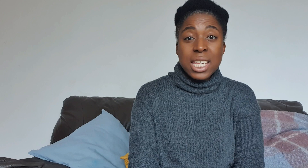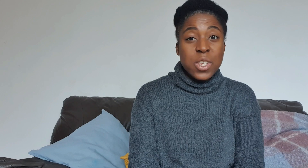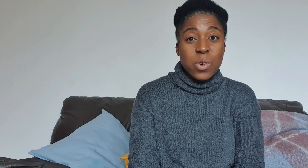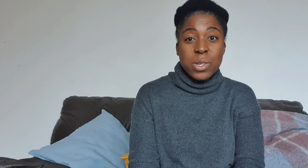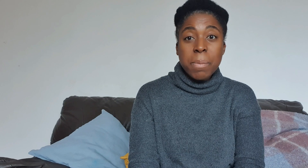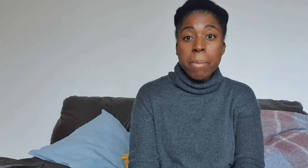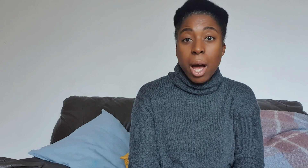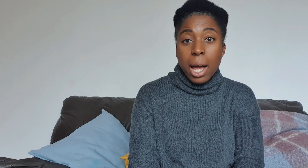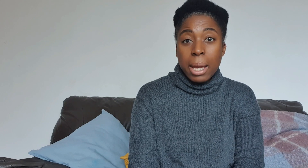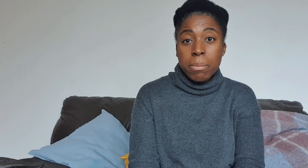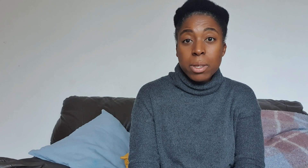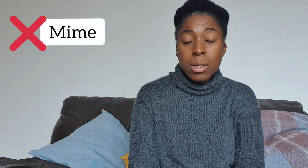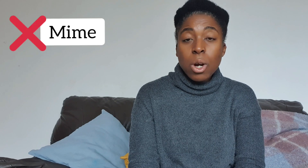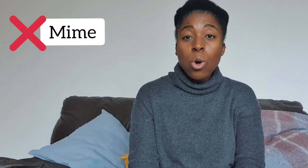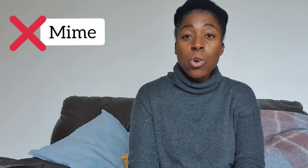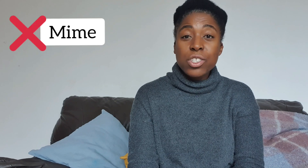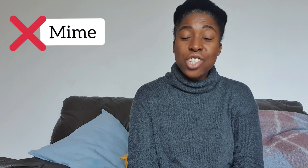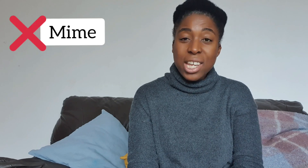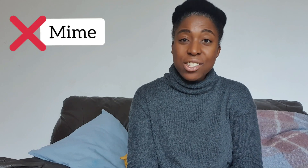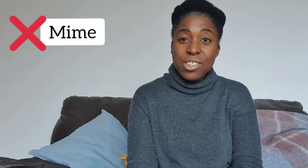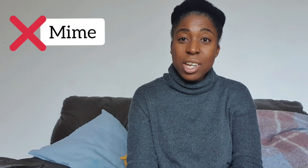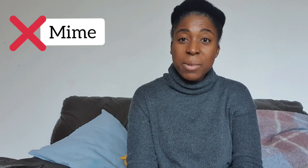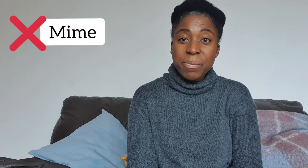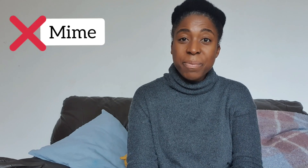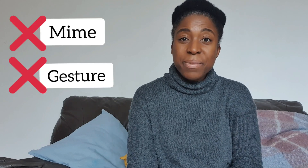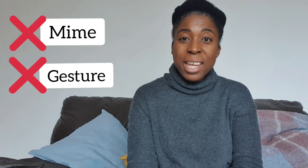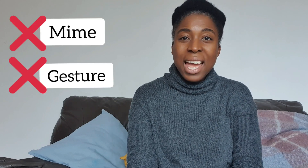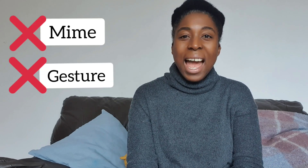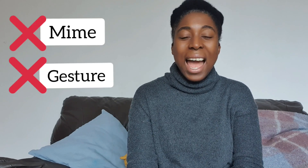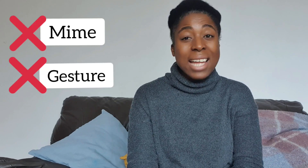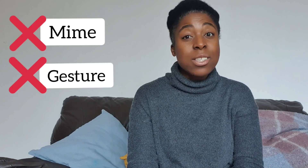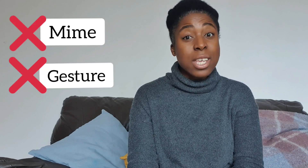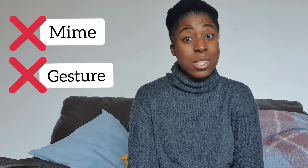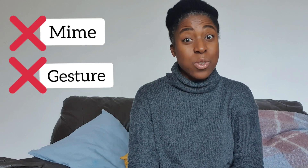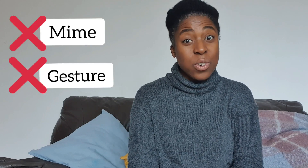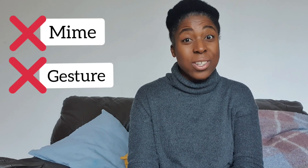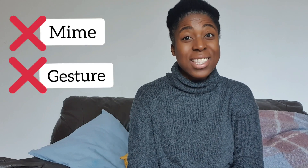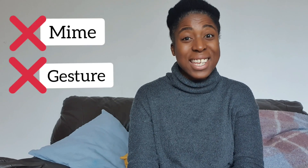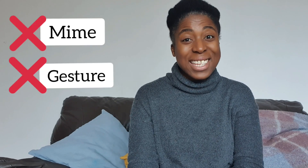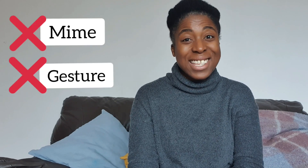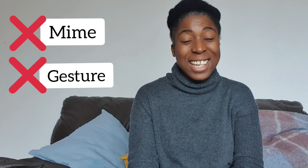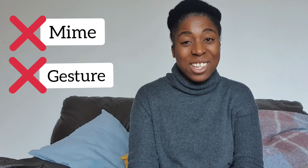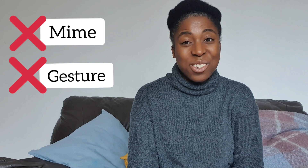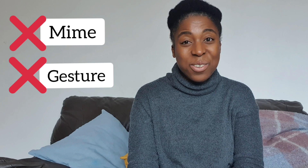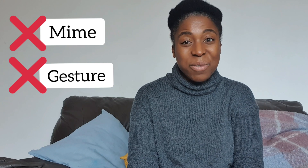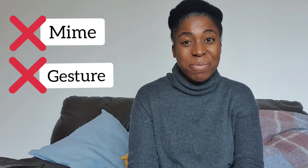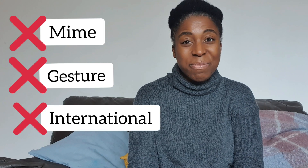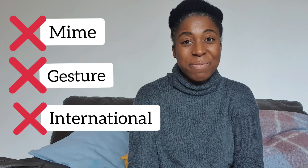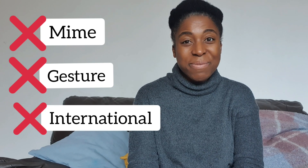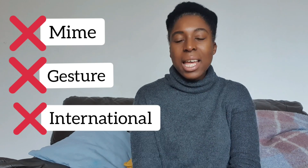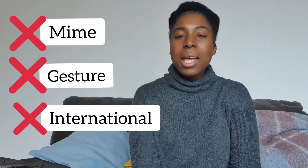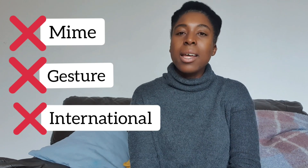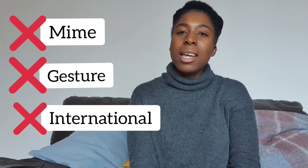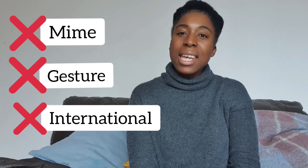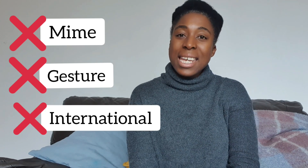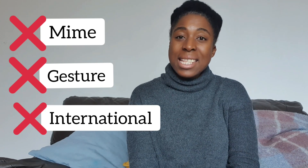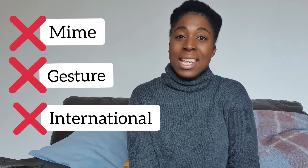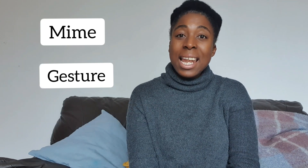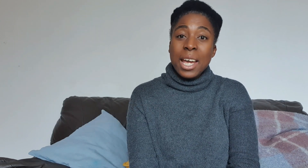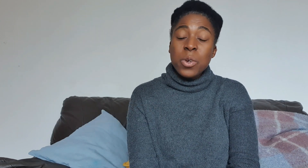not mime or gesture, and it's not international. It's a